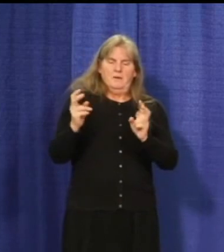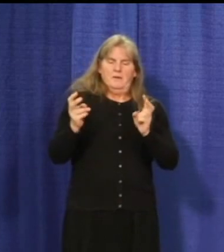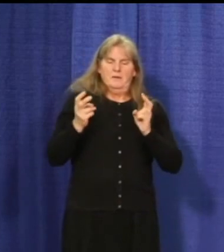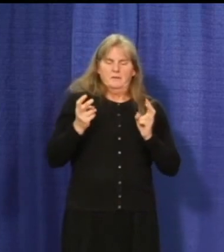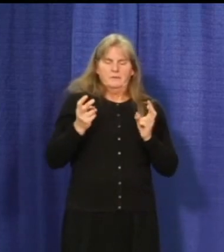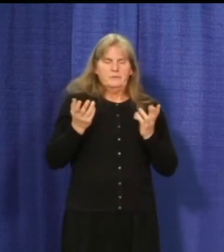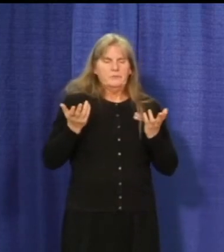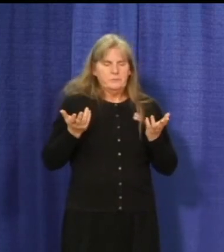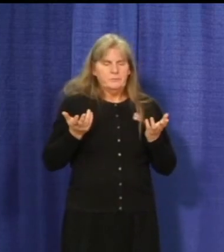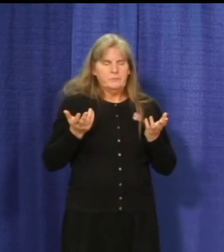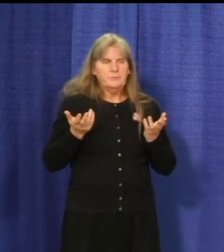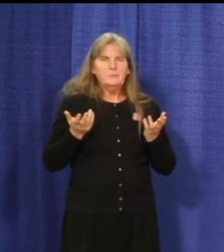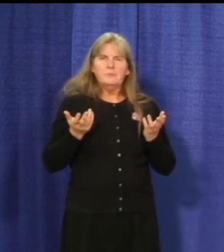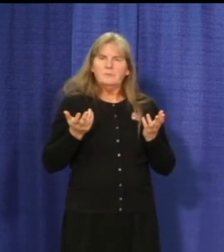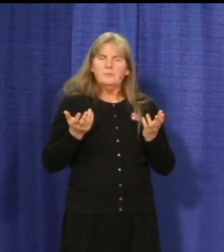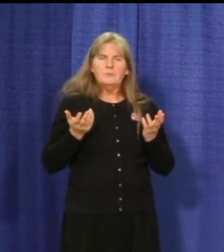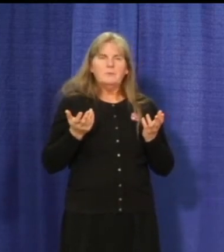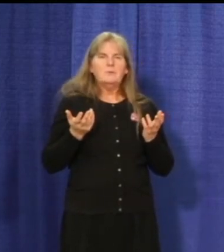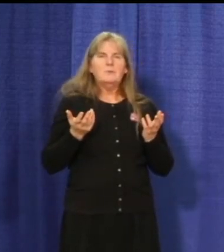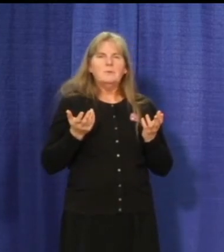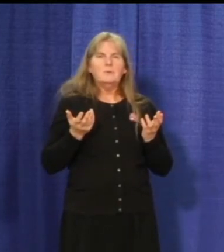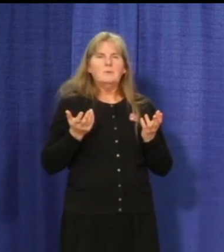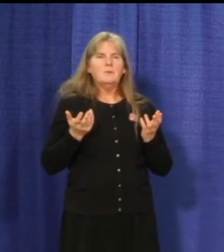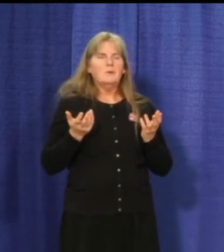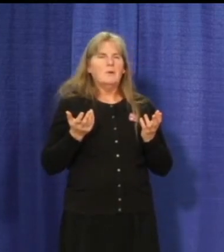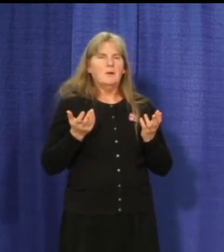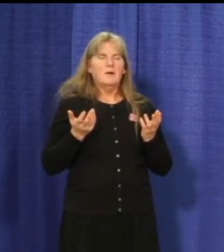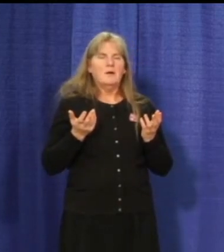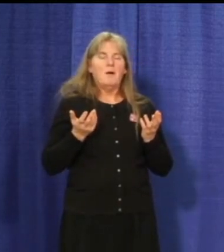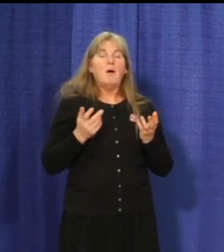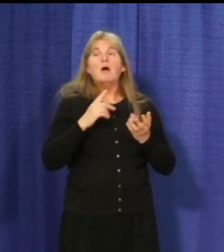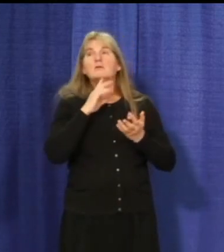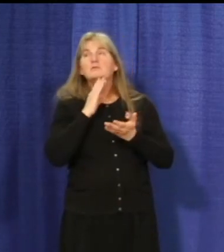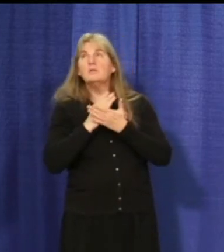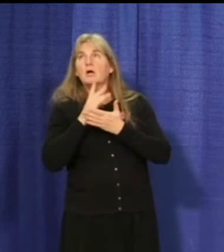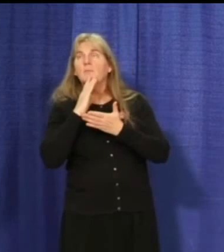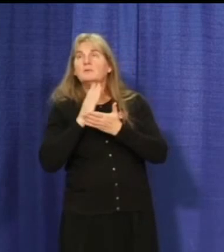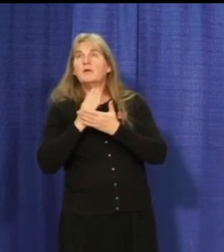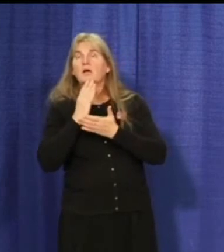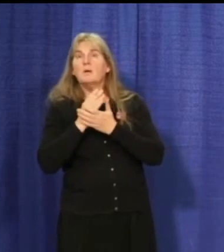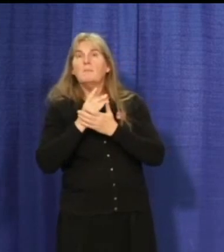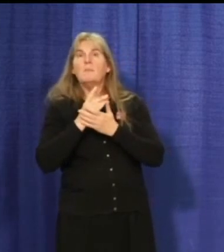is nothing like the impact of having COVID in your community.